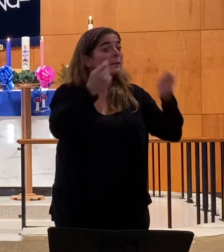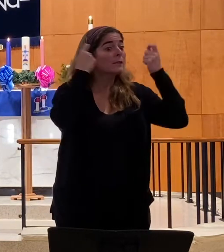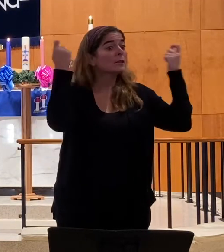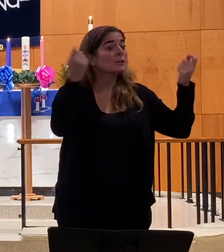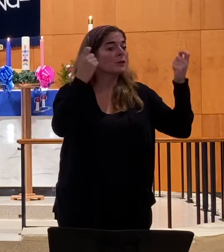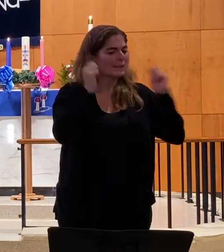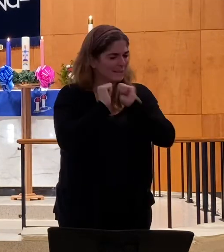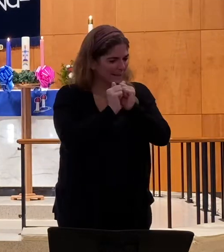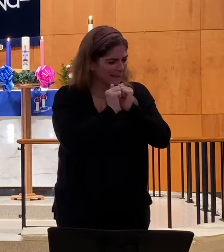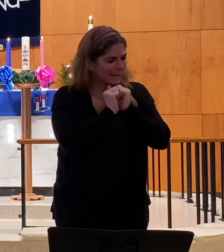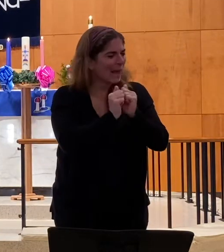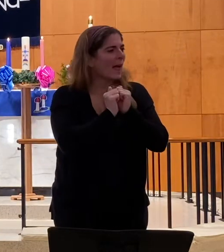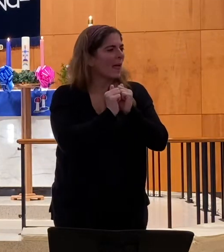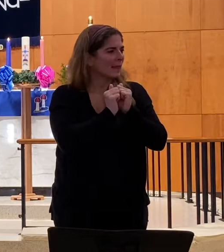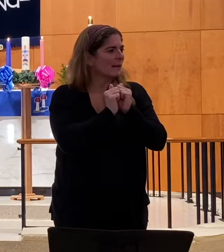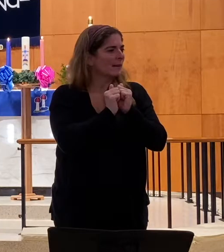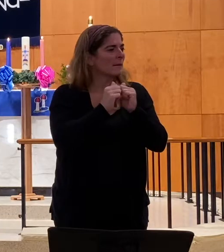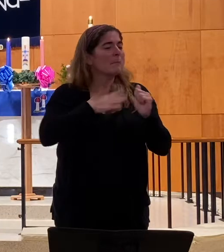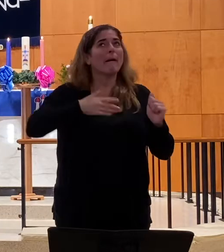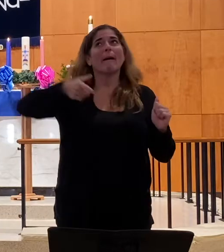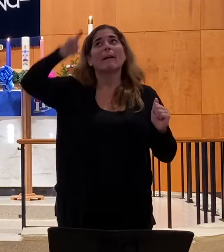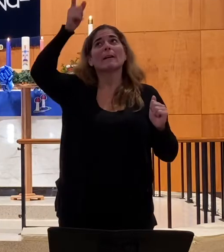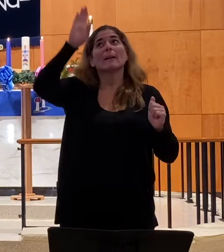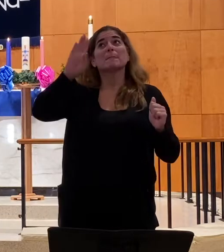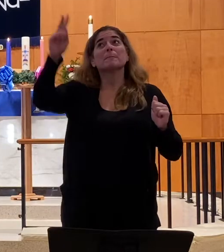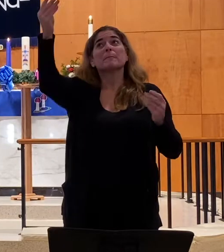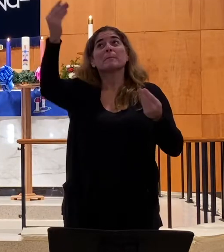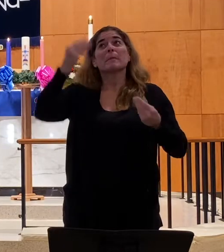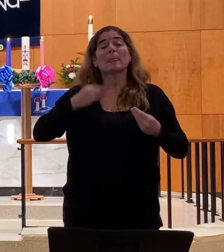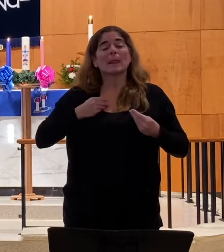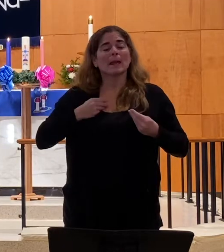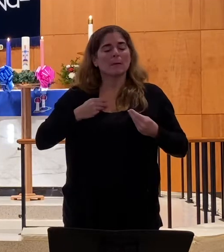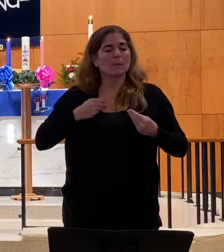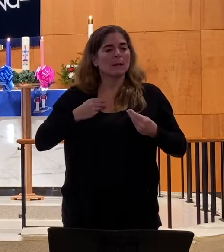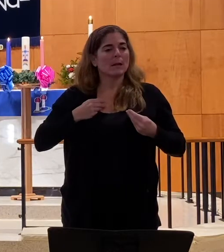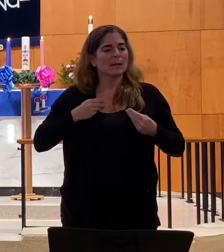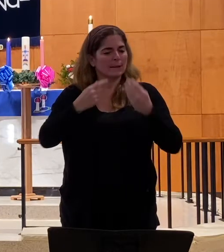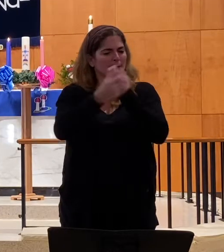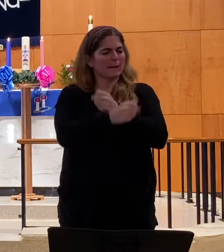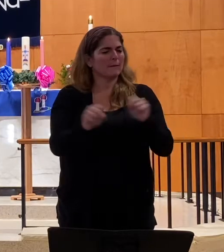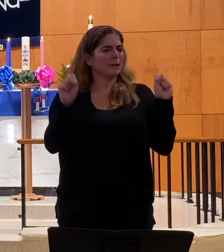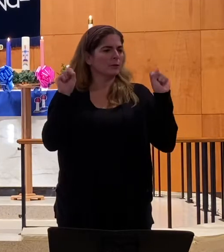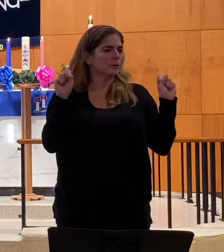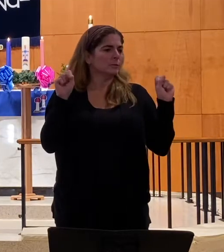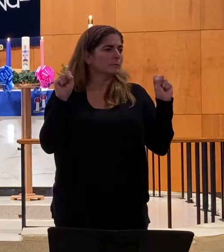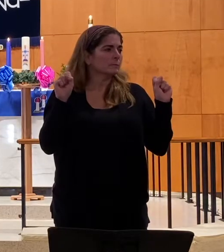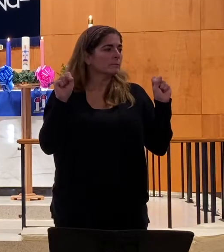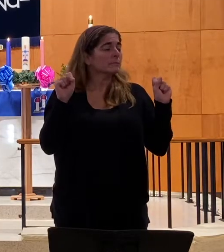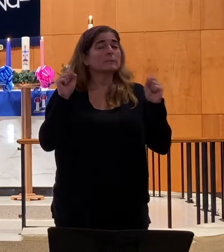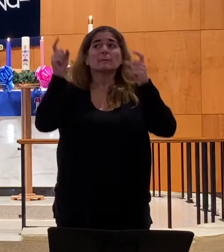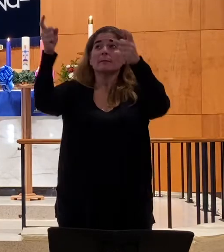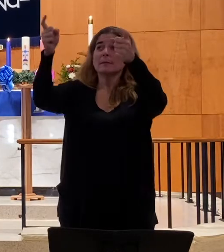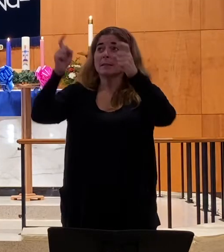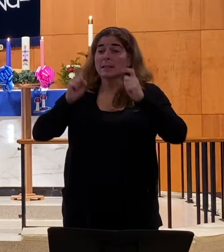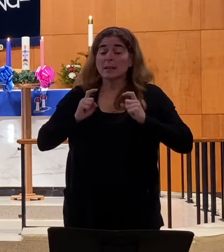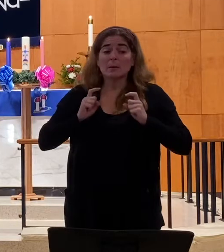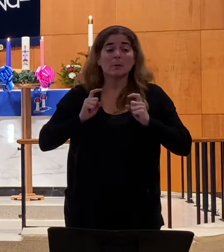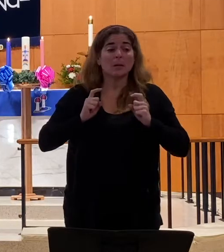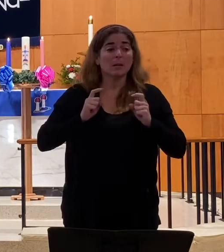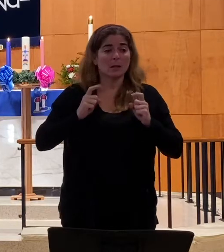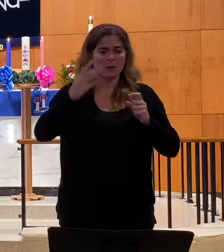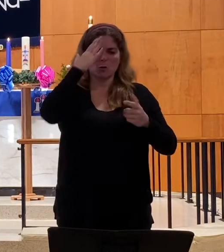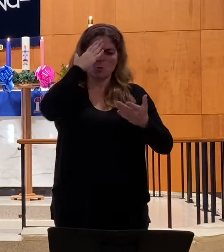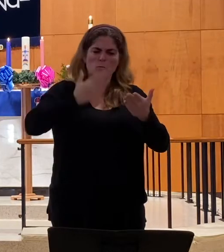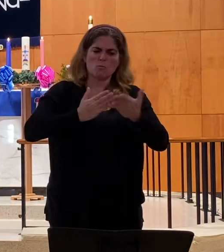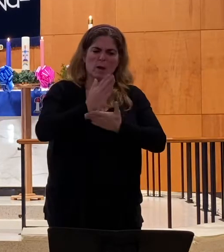whole being shall exult in my God. For he has clothed me with the garments of salvation. He has covered me with the robe of